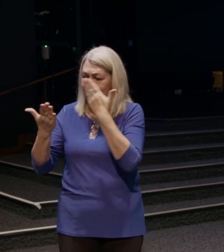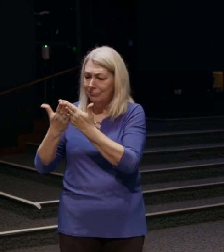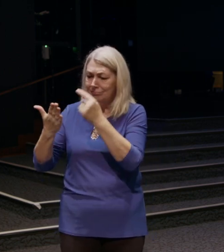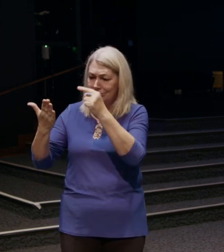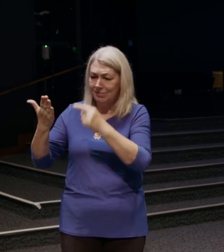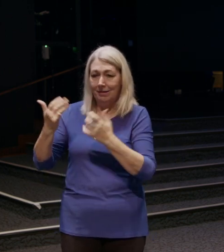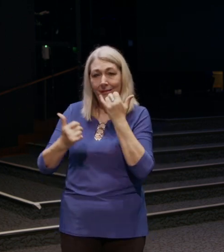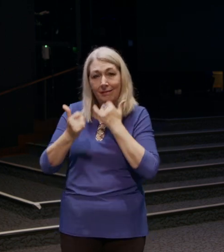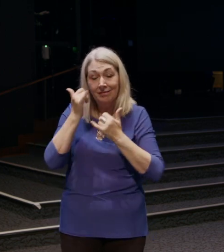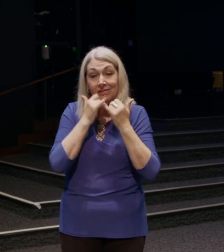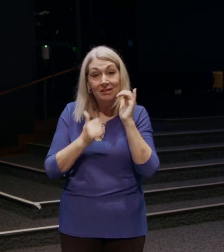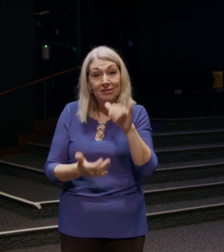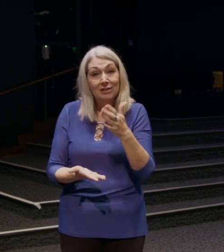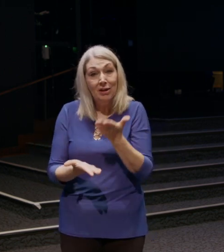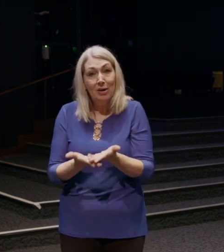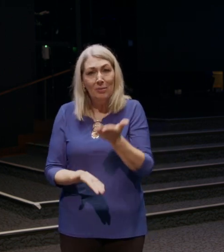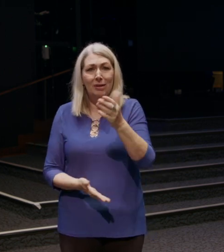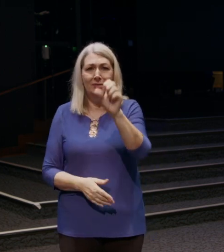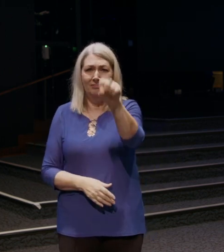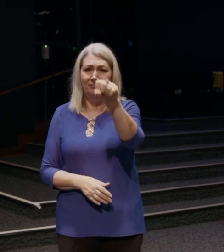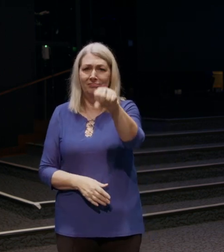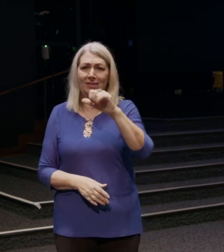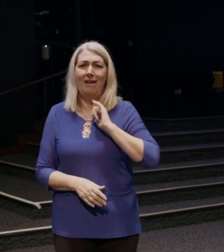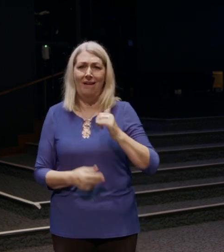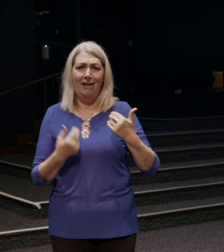proof that I am a worthy client.